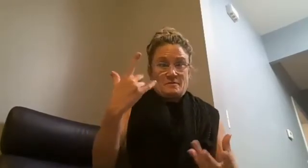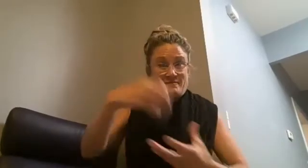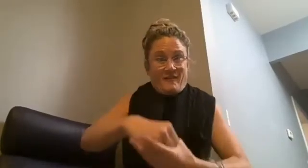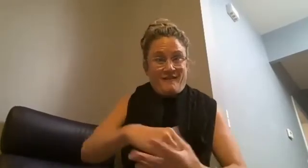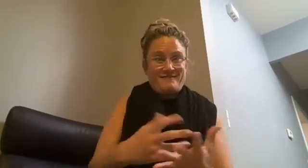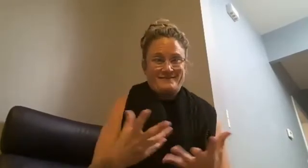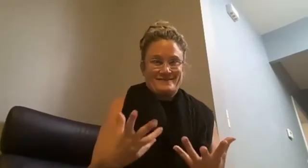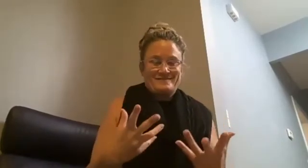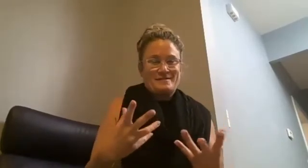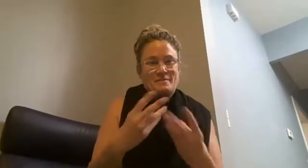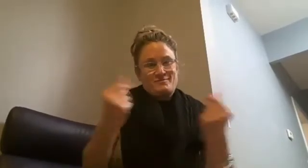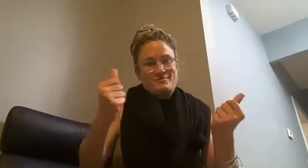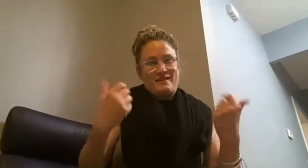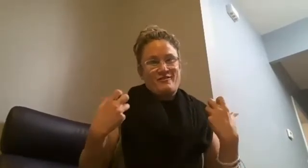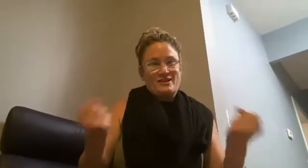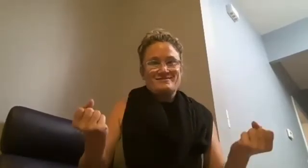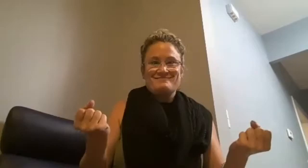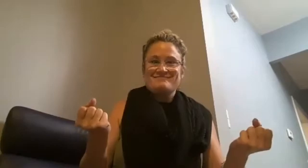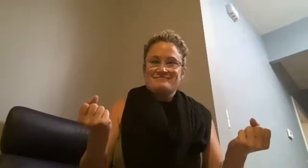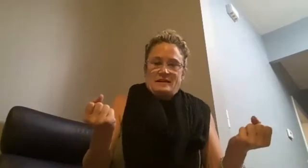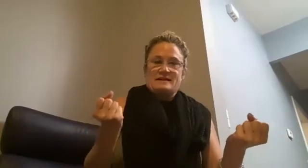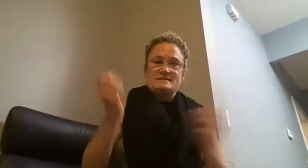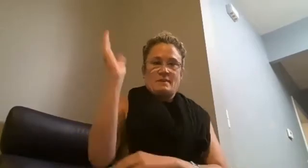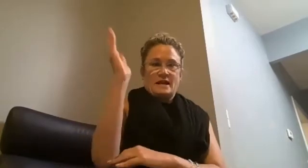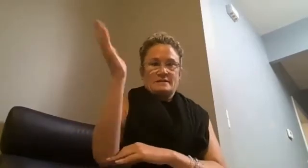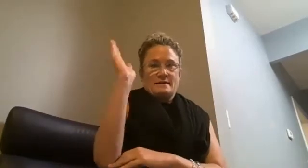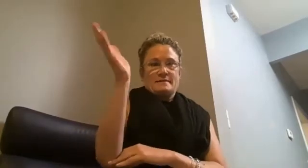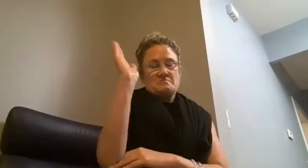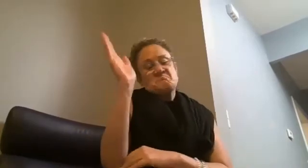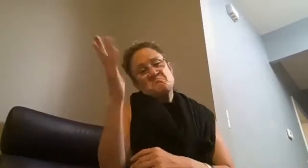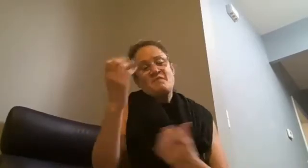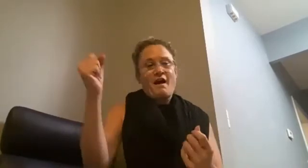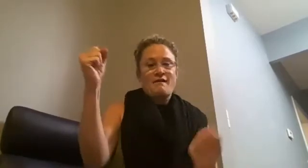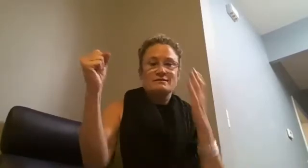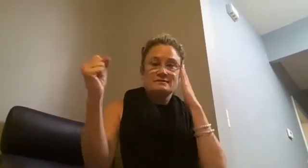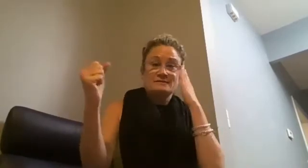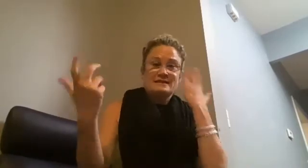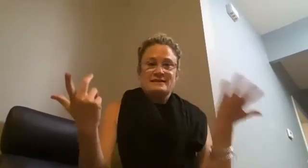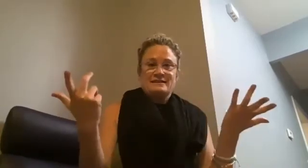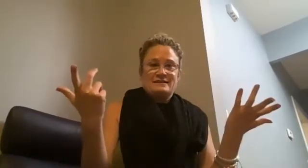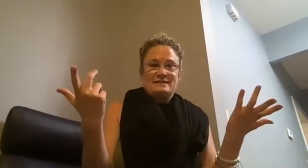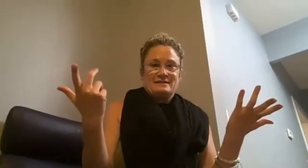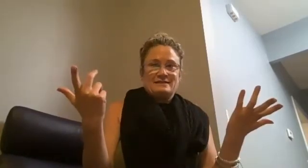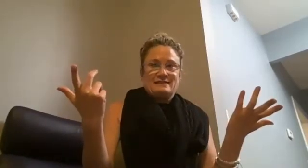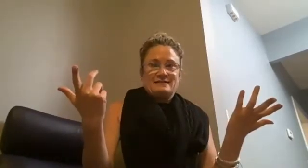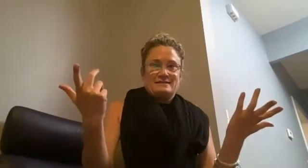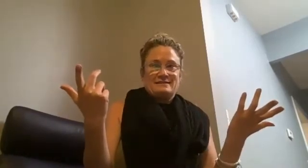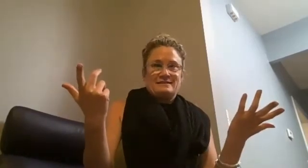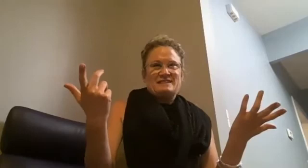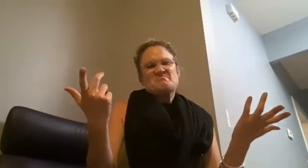community. I do a lot of speaking, but that's just one of those things where I think it's kind of one of the lowest forms of sobriety that I can do, actually, or service